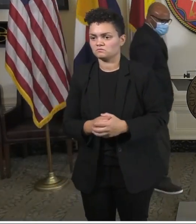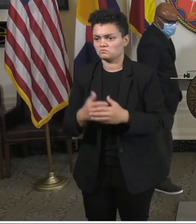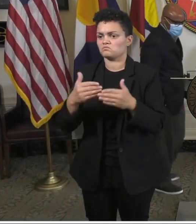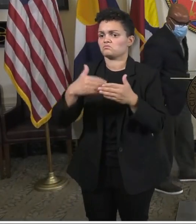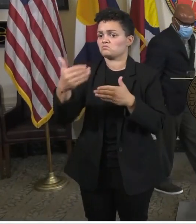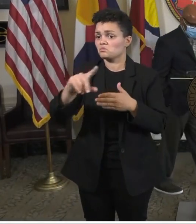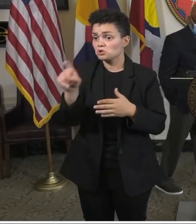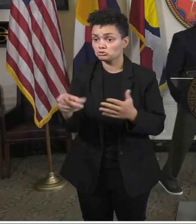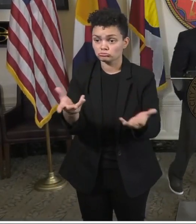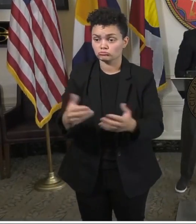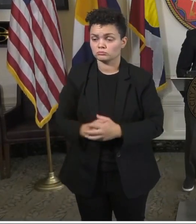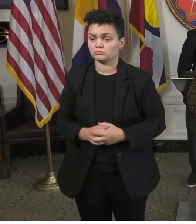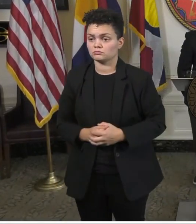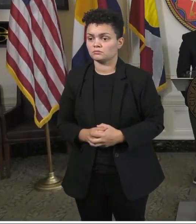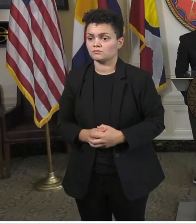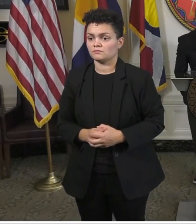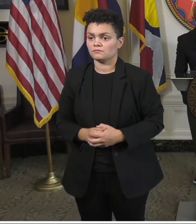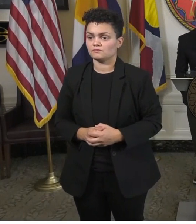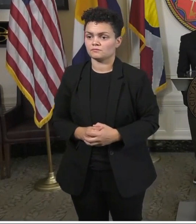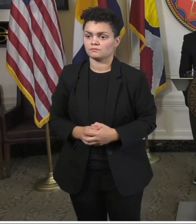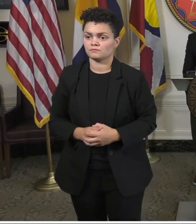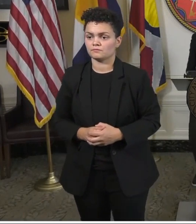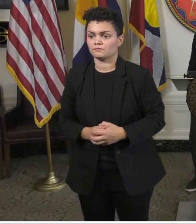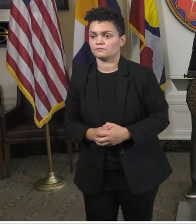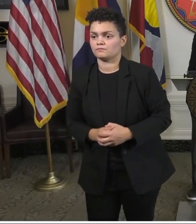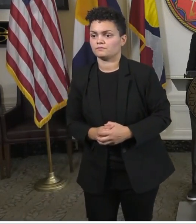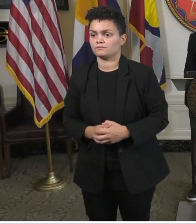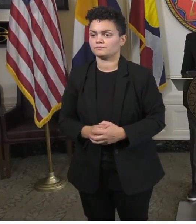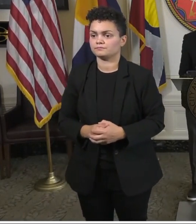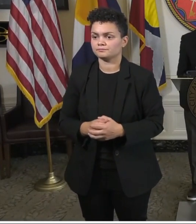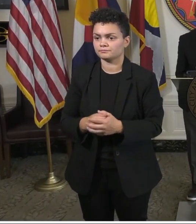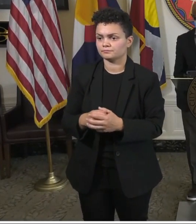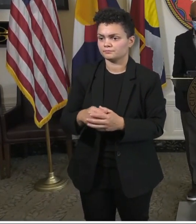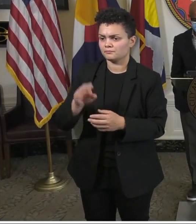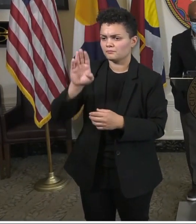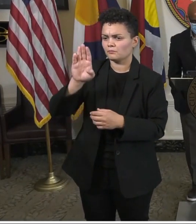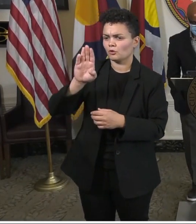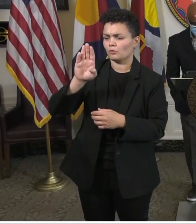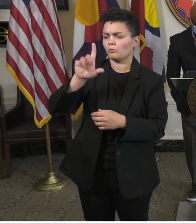phone. This is Vinny Del Giudice at Bloomberg News in Denver. Can you hear me? Yes.